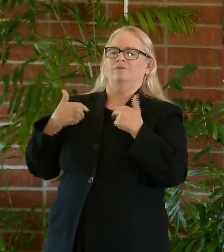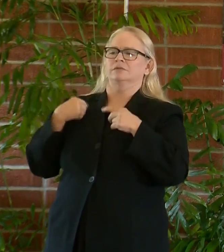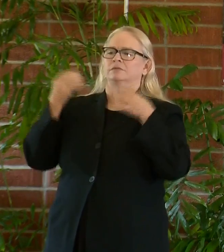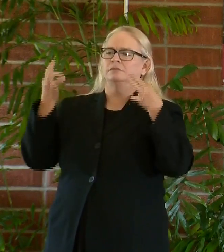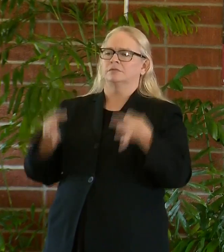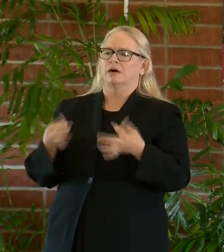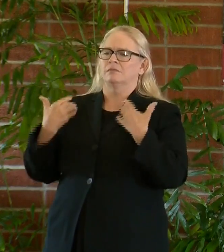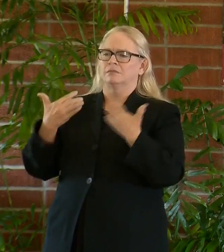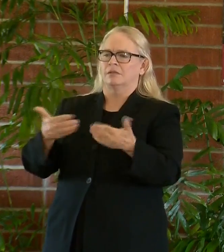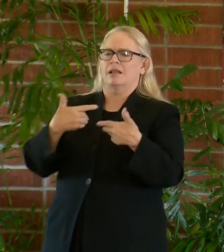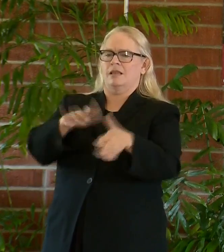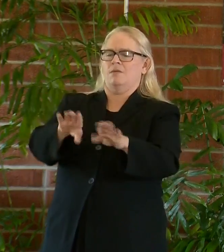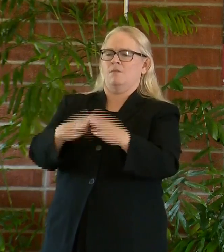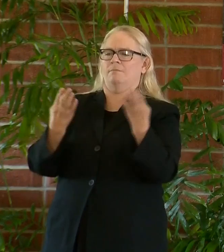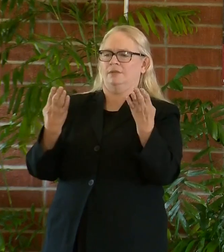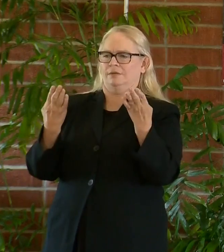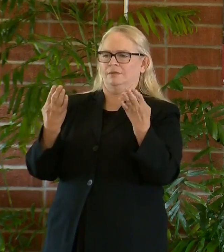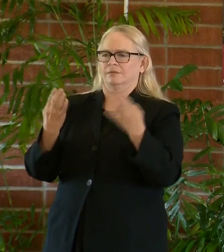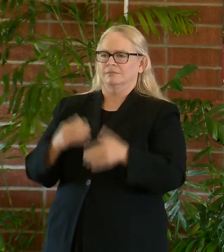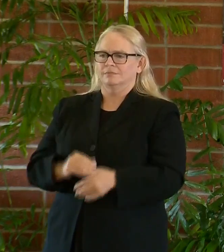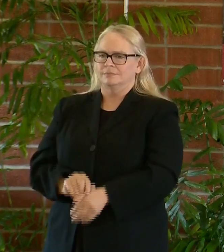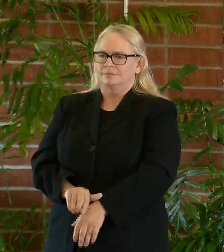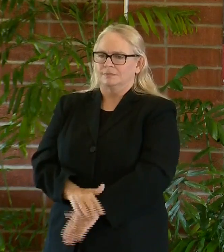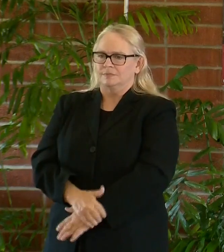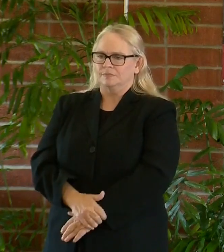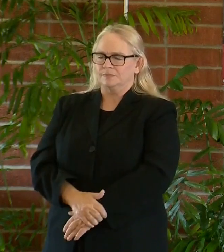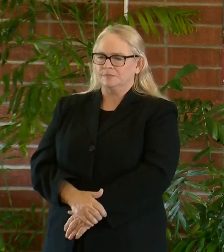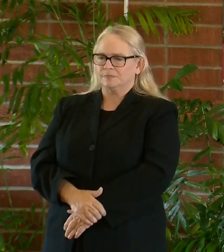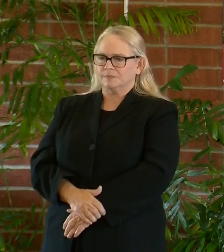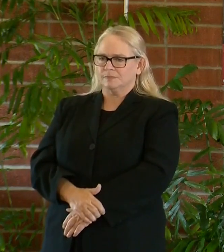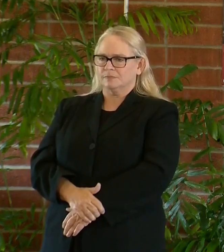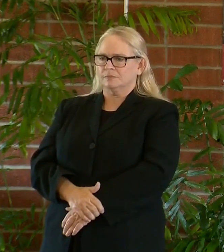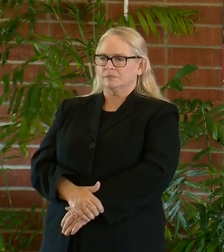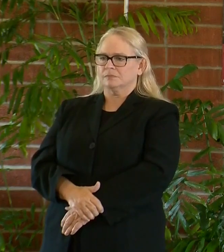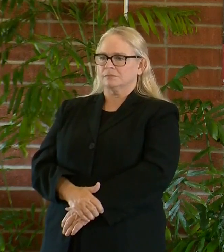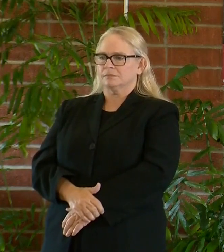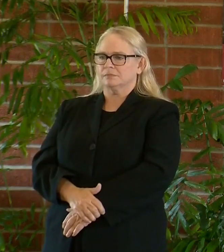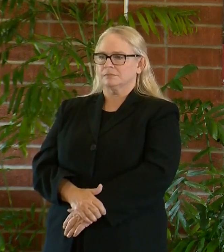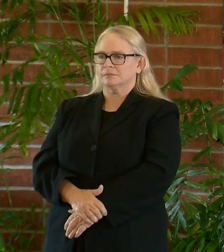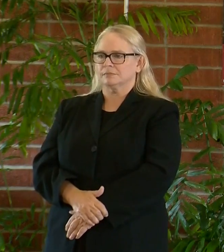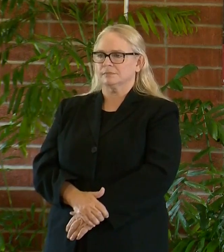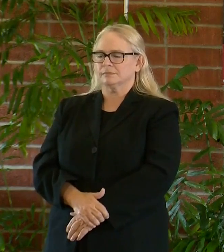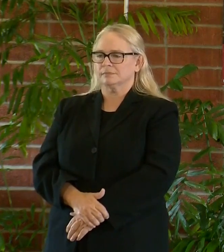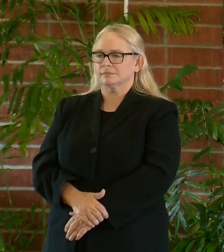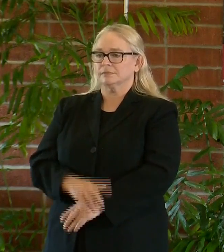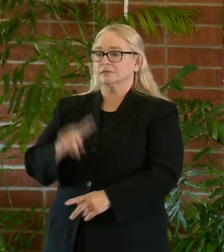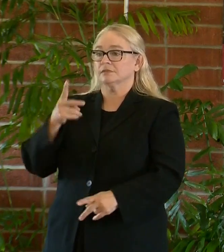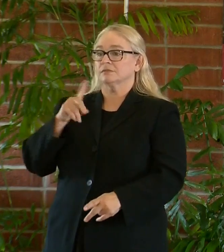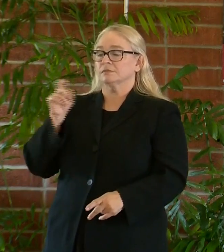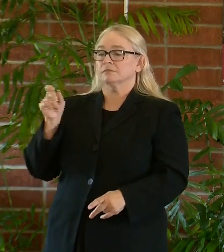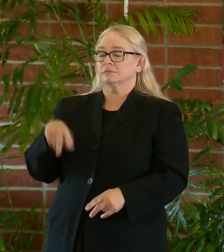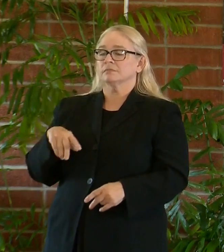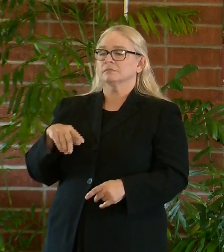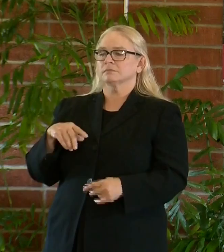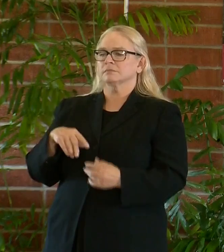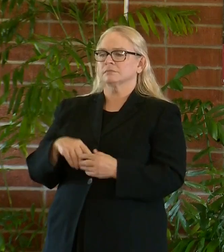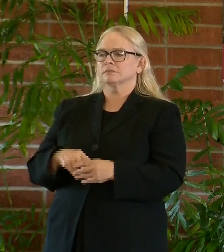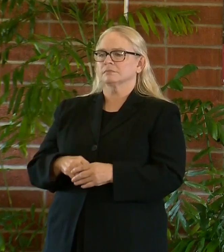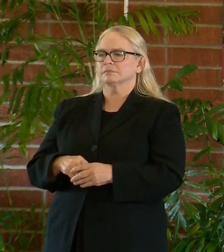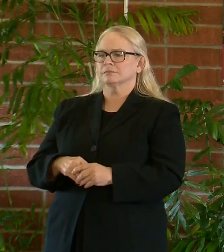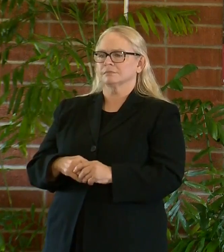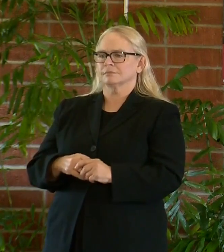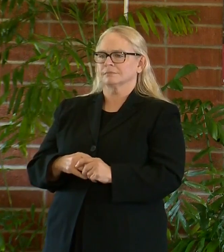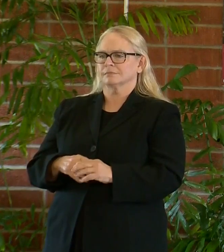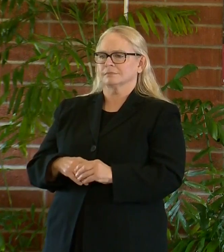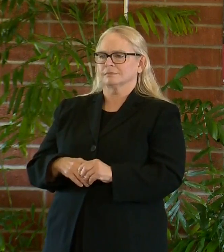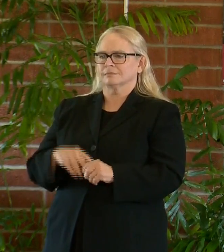of the same. The legislature reconvenes today. They have a lot on their plates with pandemic response and other issues. Have you